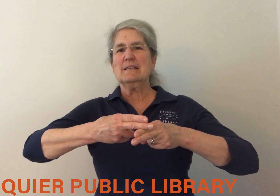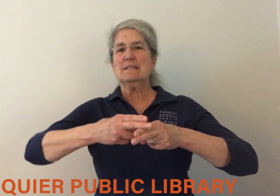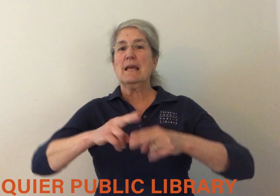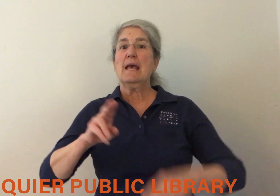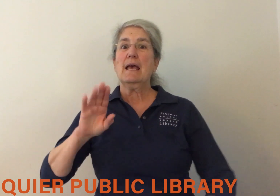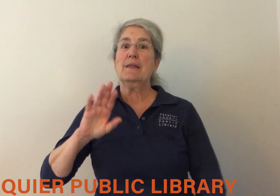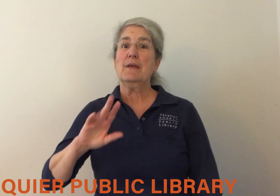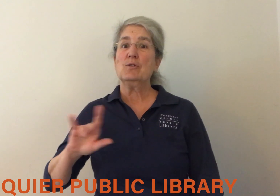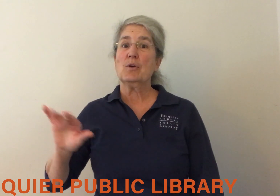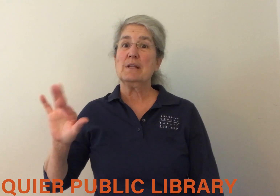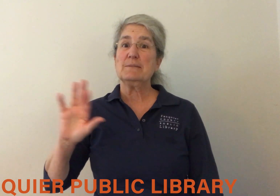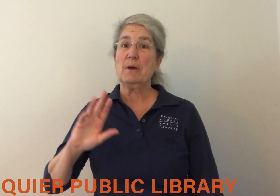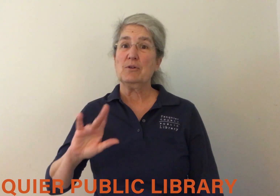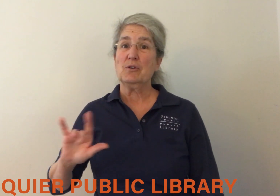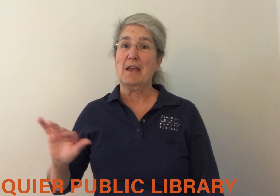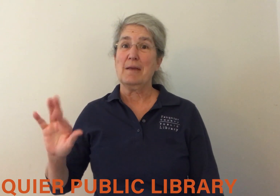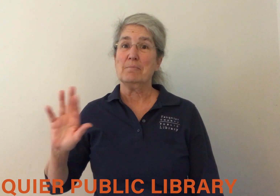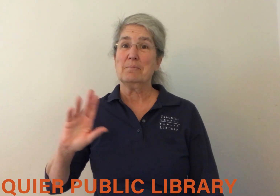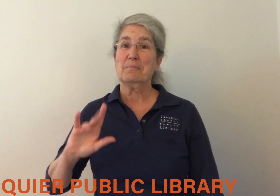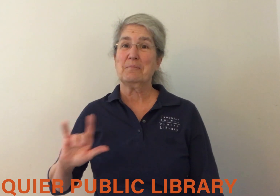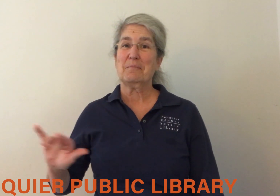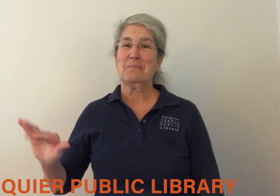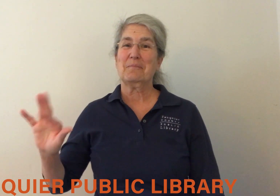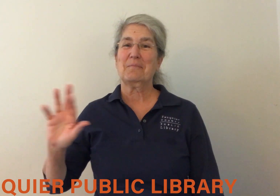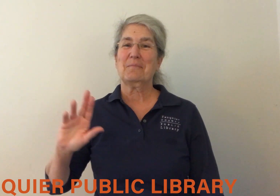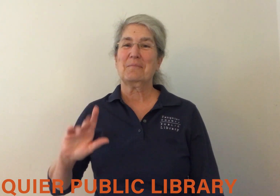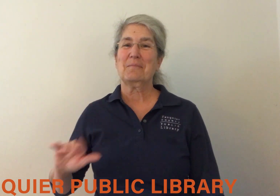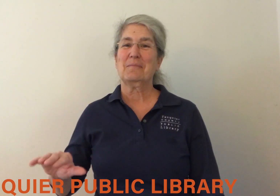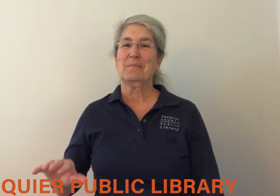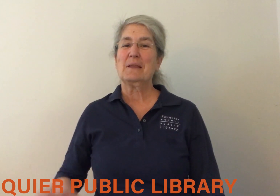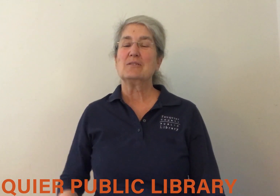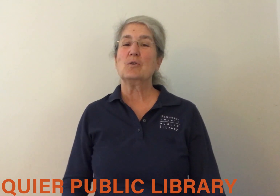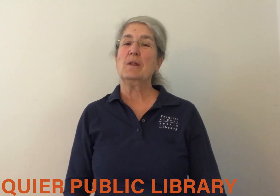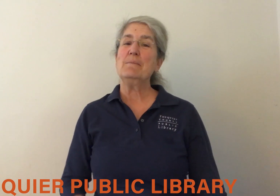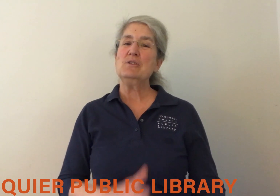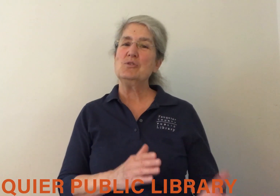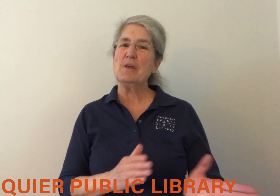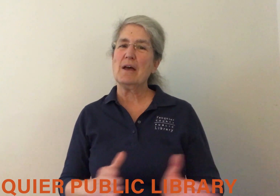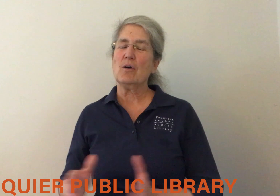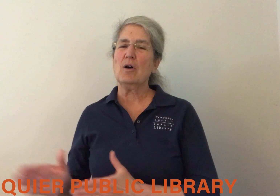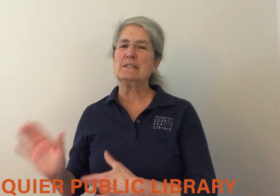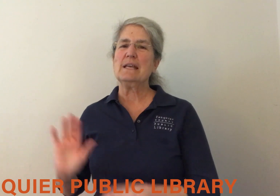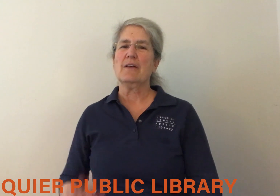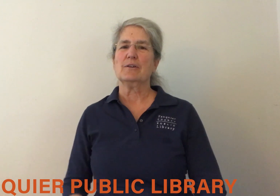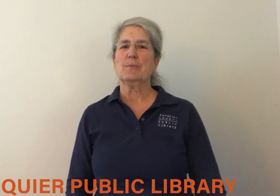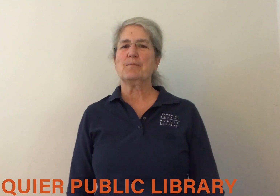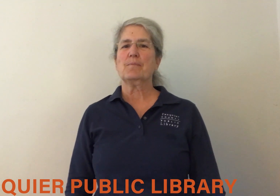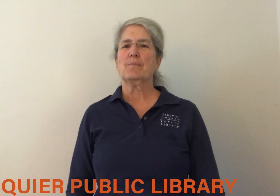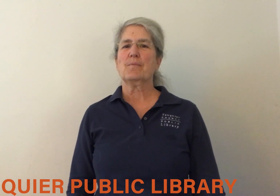is, and then you're going to spell your name. So let me do that all together.